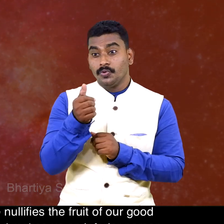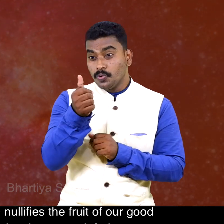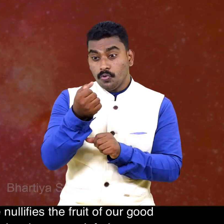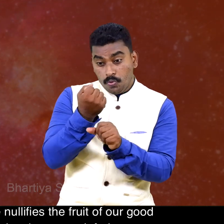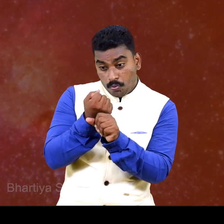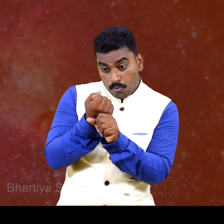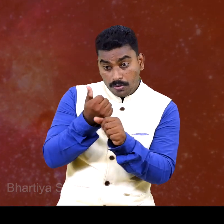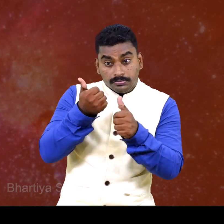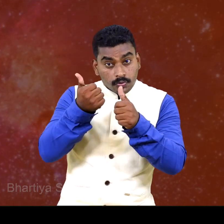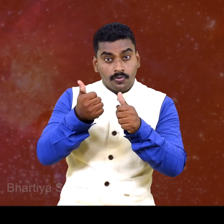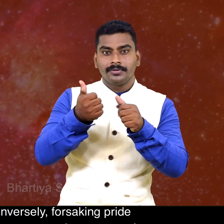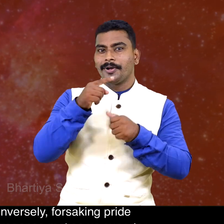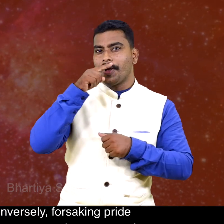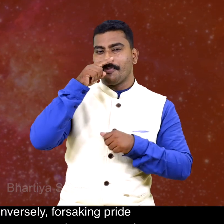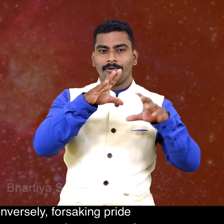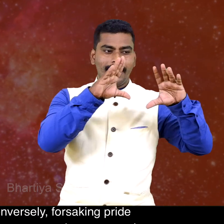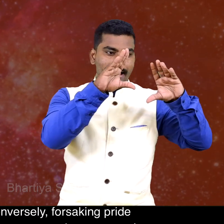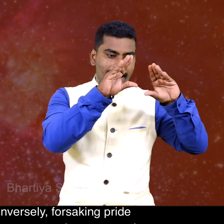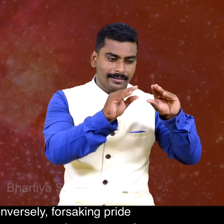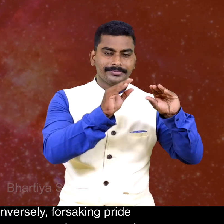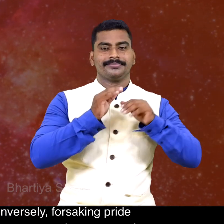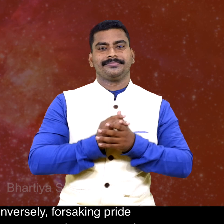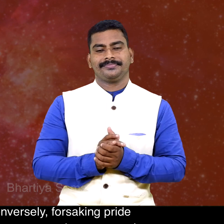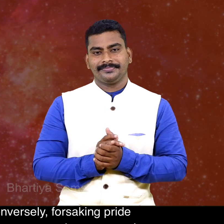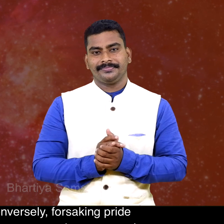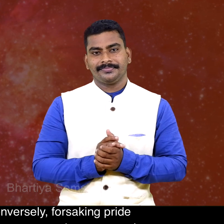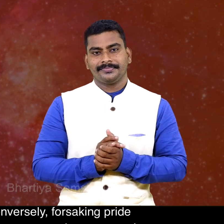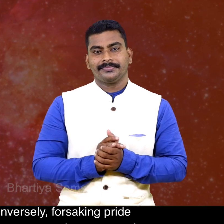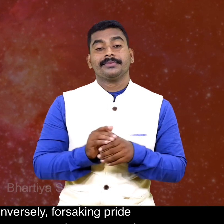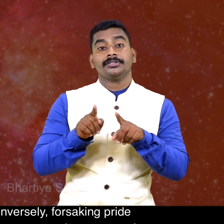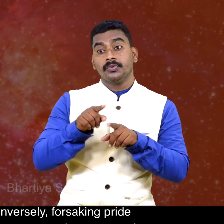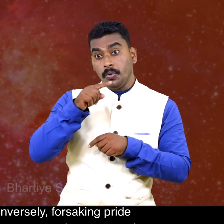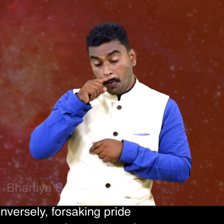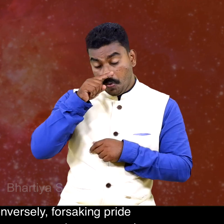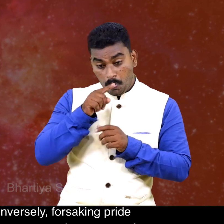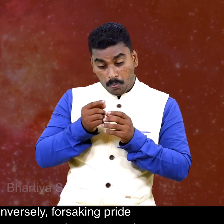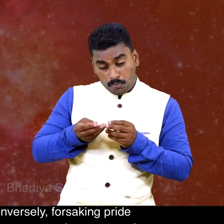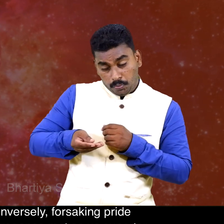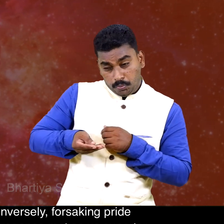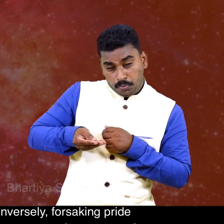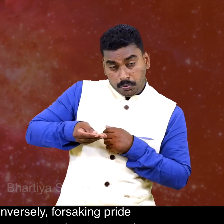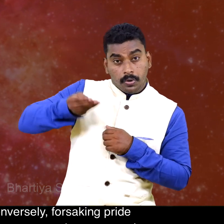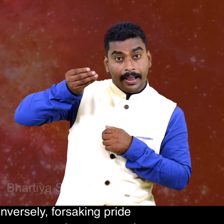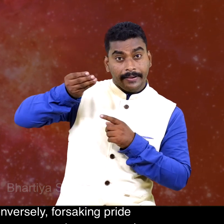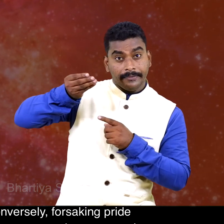person. Conversely, forsaking pride and arrogance makes us a superior